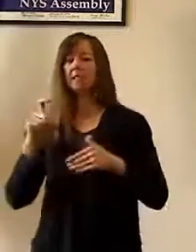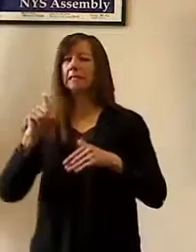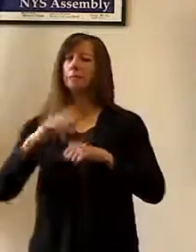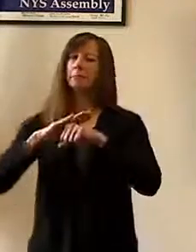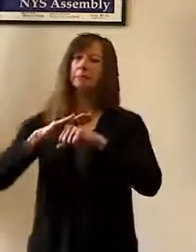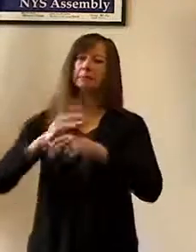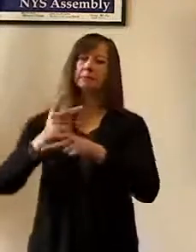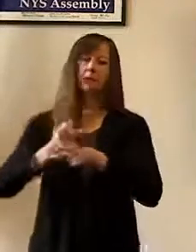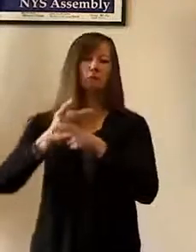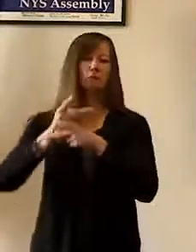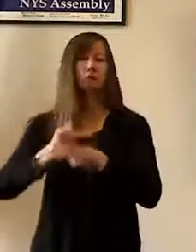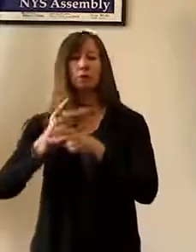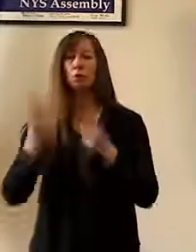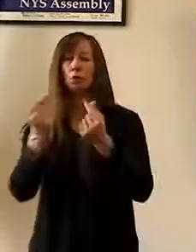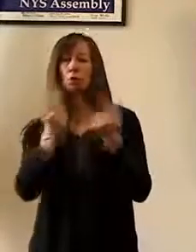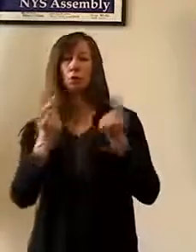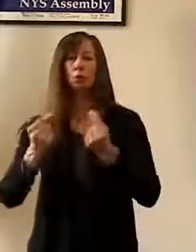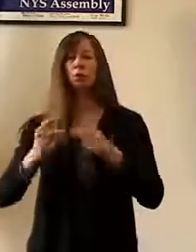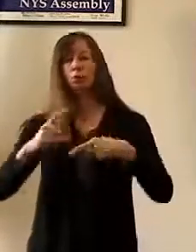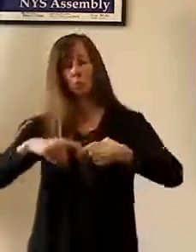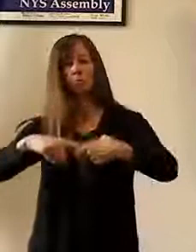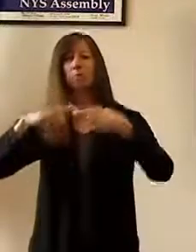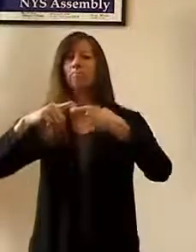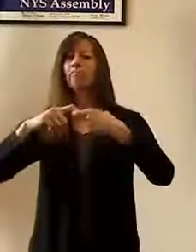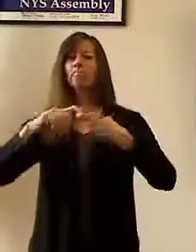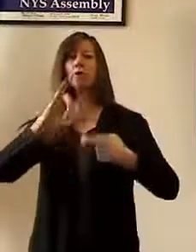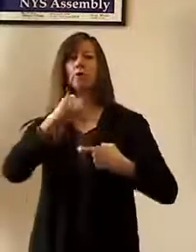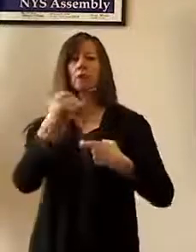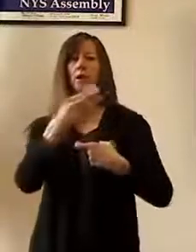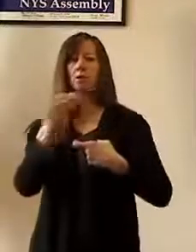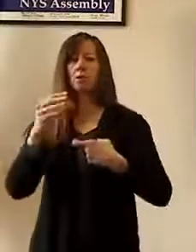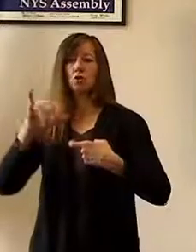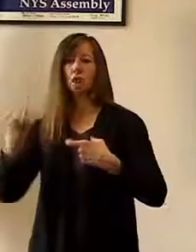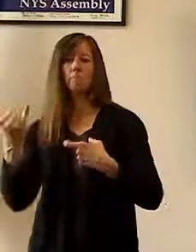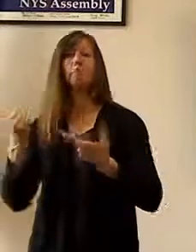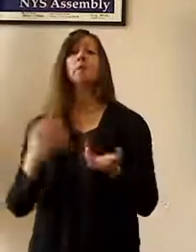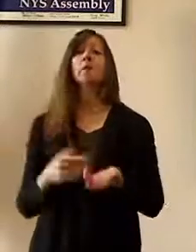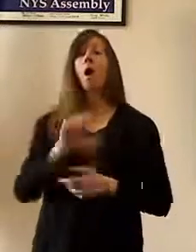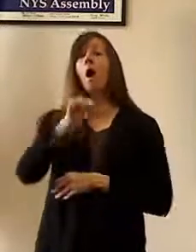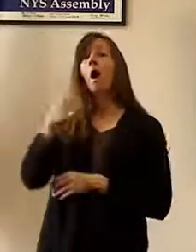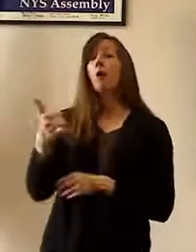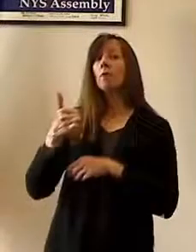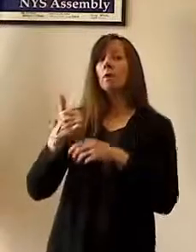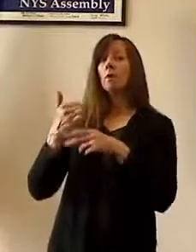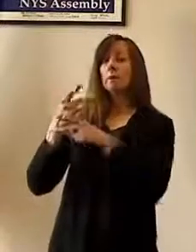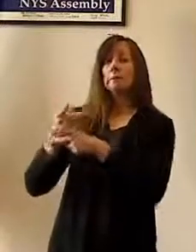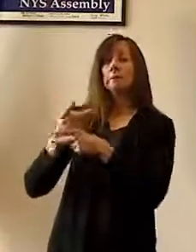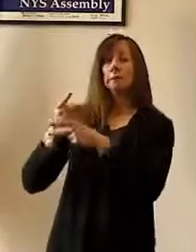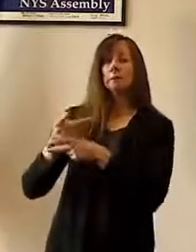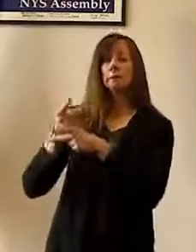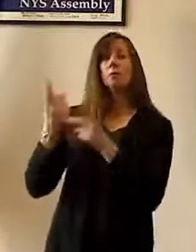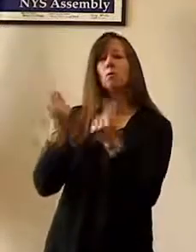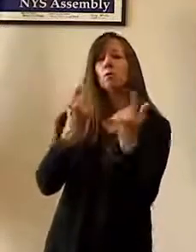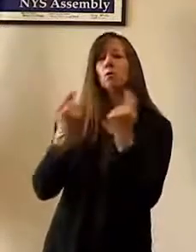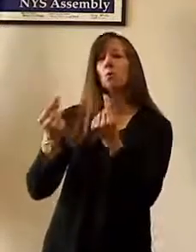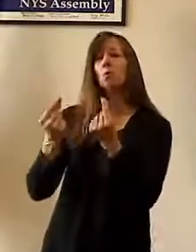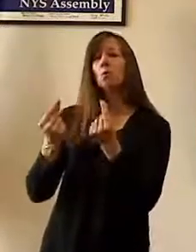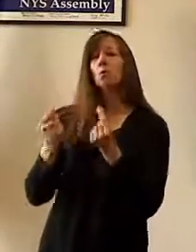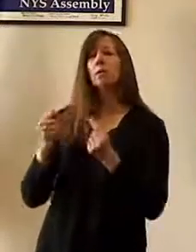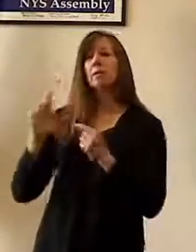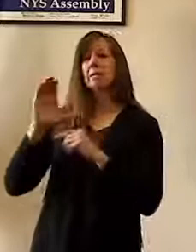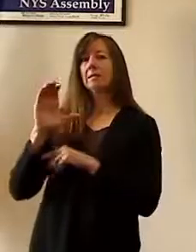of the pause is to make providers, medical providers, aware of not only the